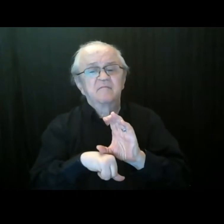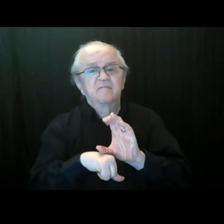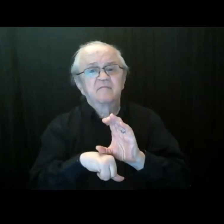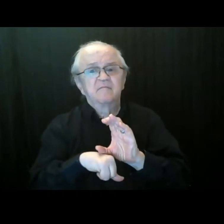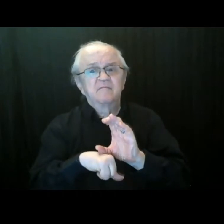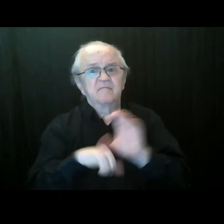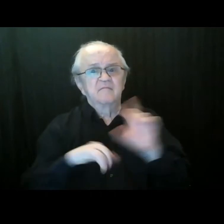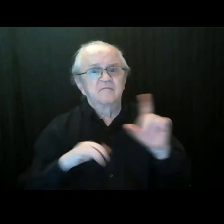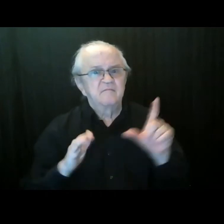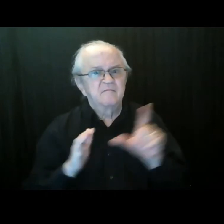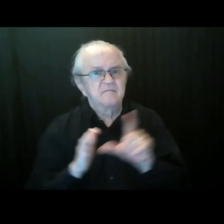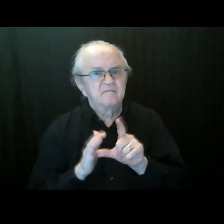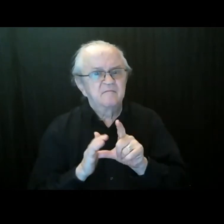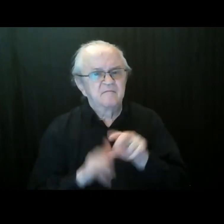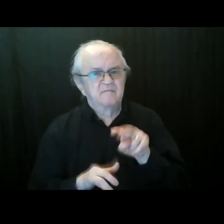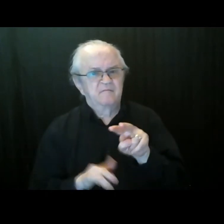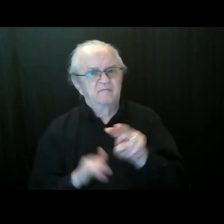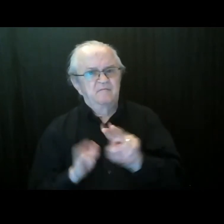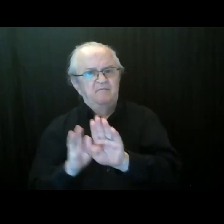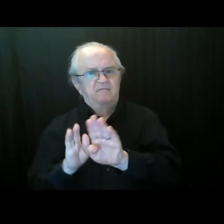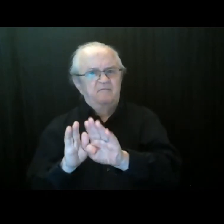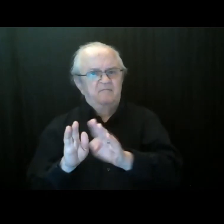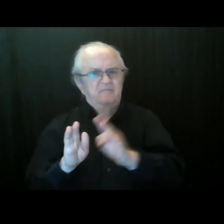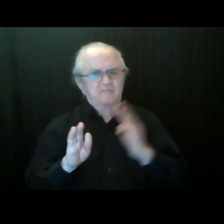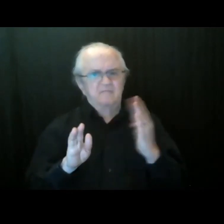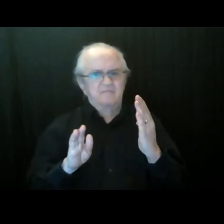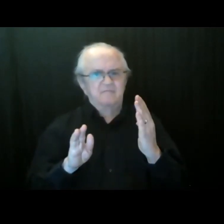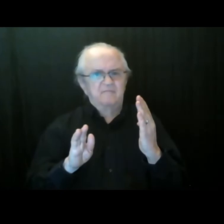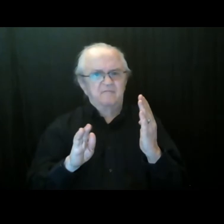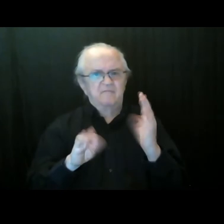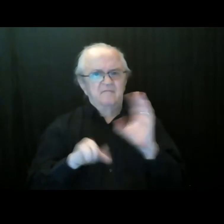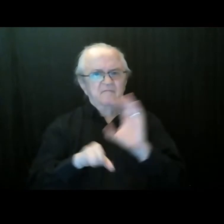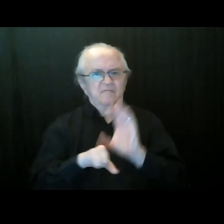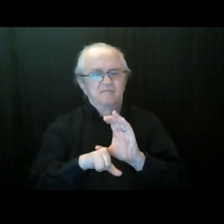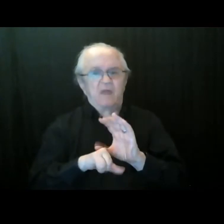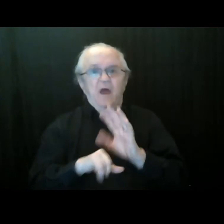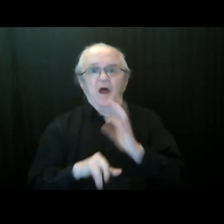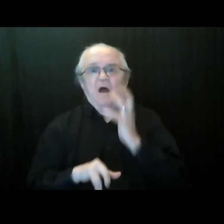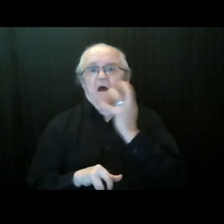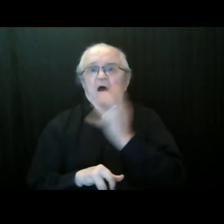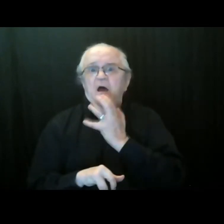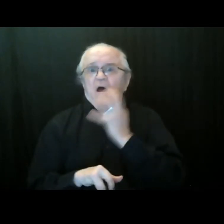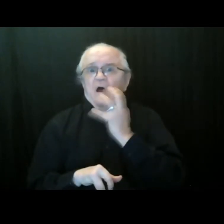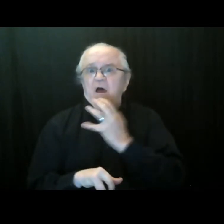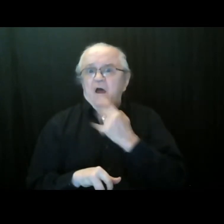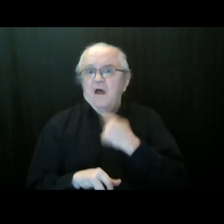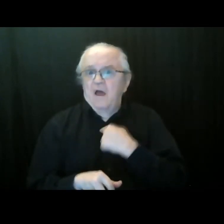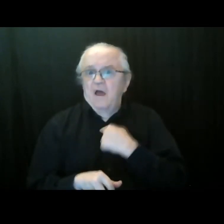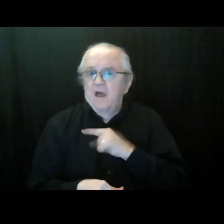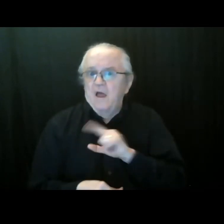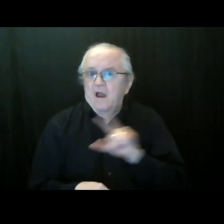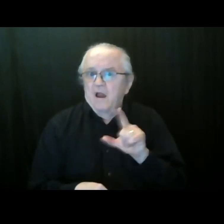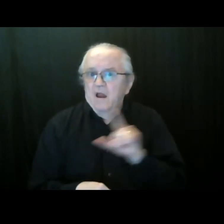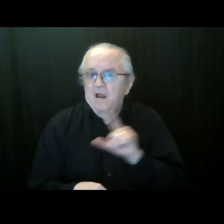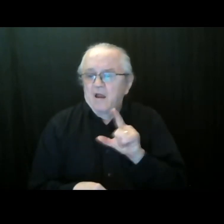that the church door was open, and he immediately blamed himself. He and Laura were the only ones who